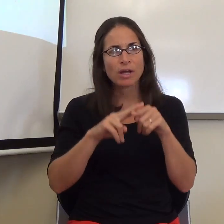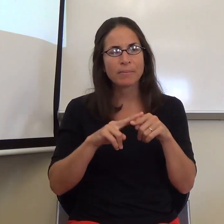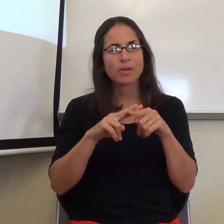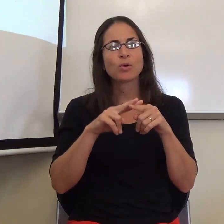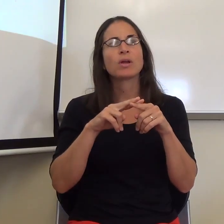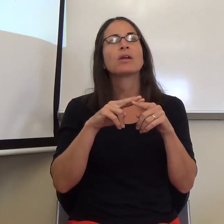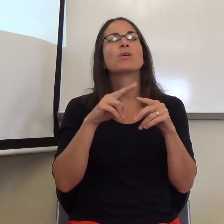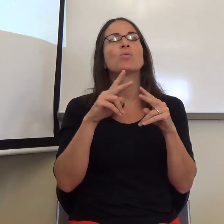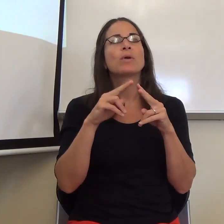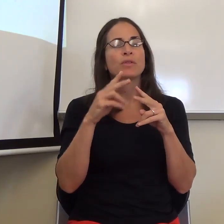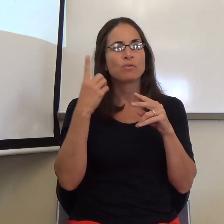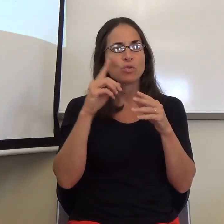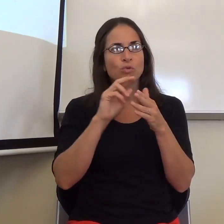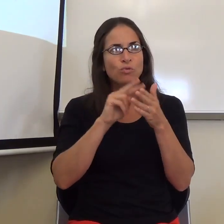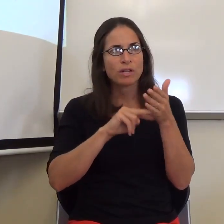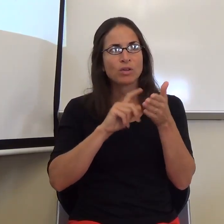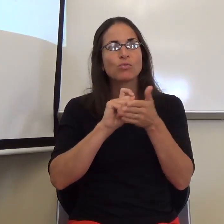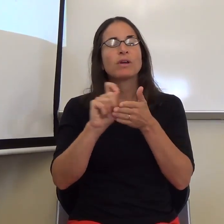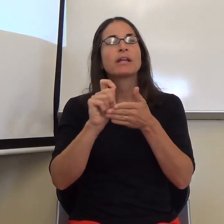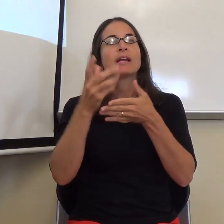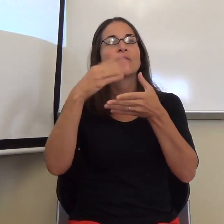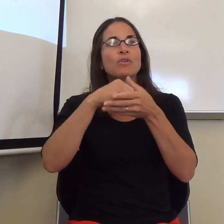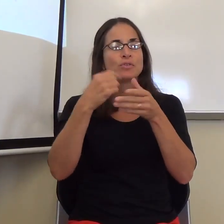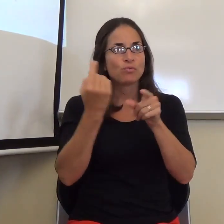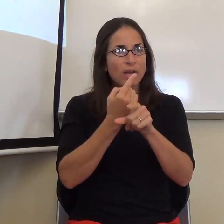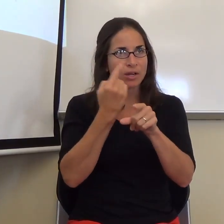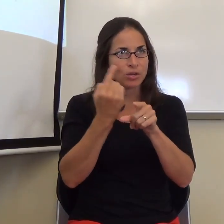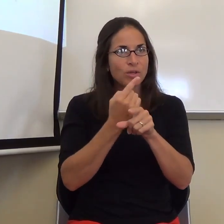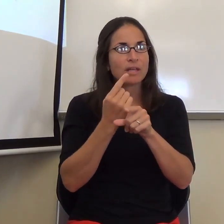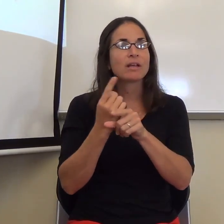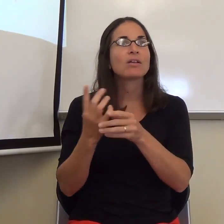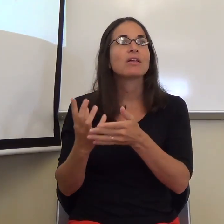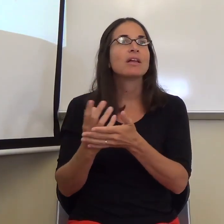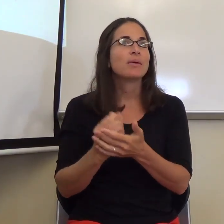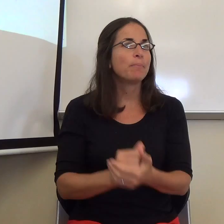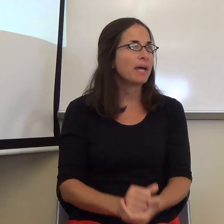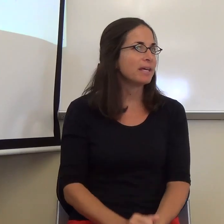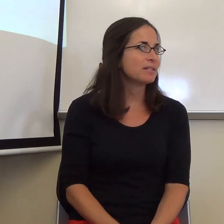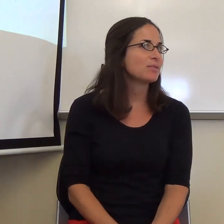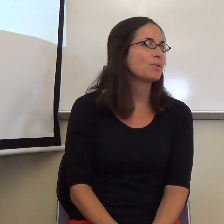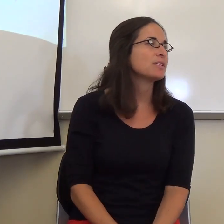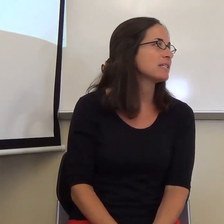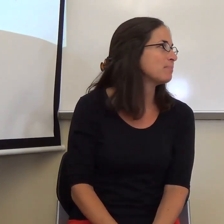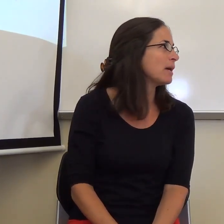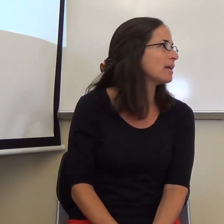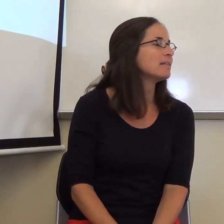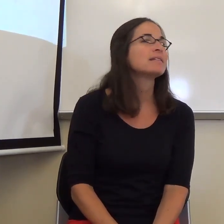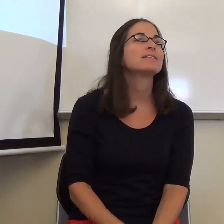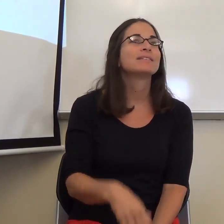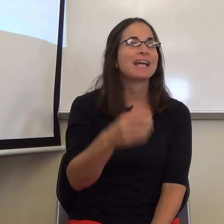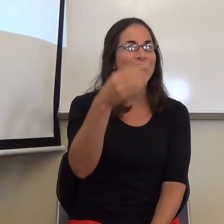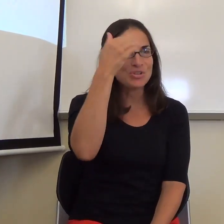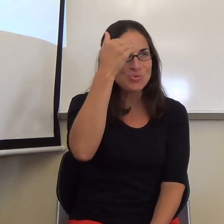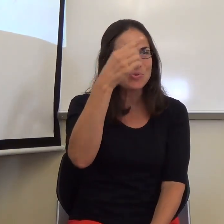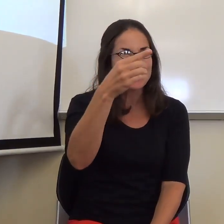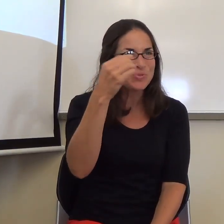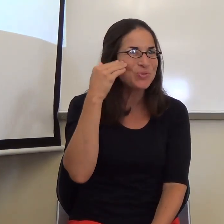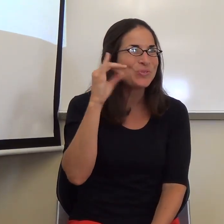writing, involves regularly collecting and reviewing new words. But, Yeah. where it says I knew but. Sandra knows where it is. Okay.